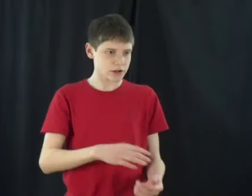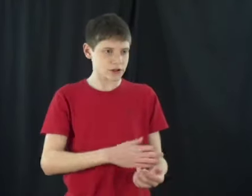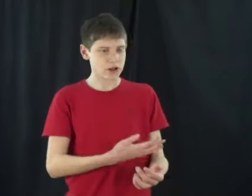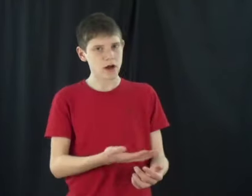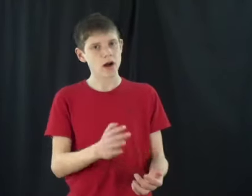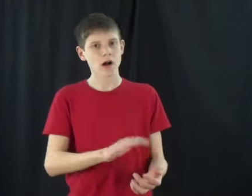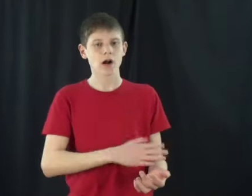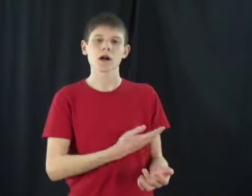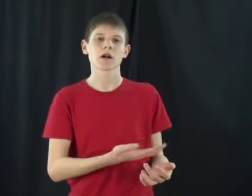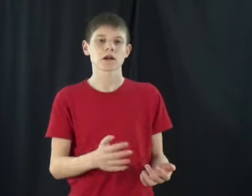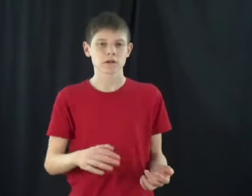sang